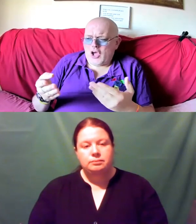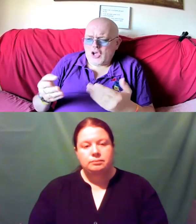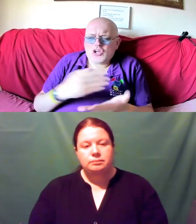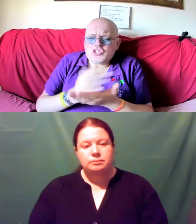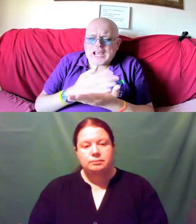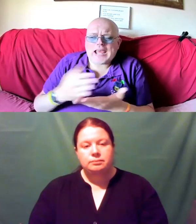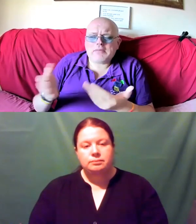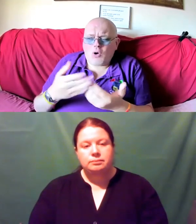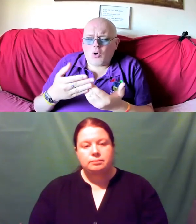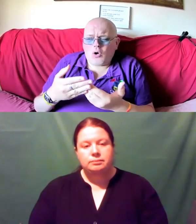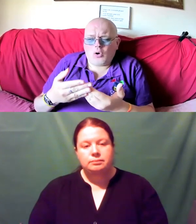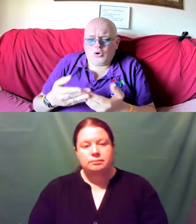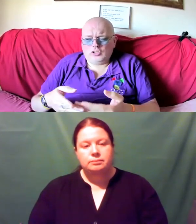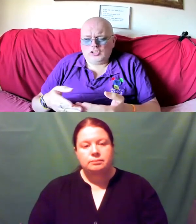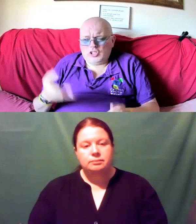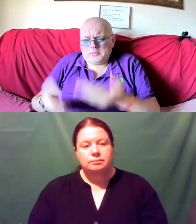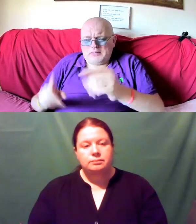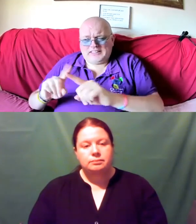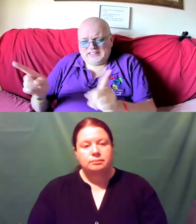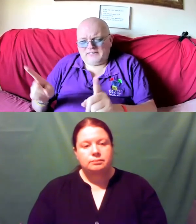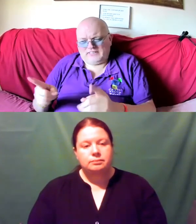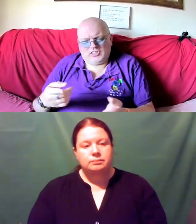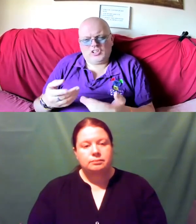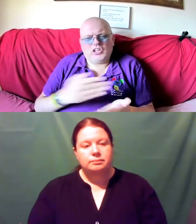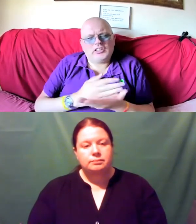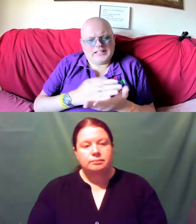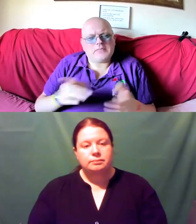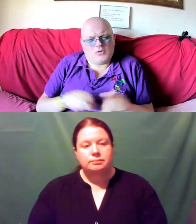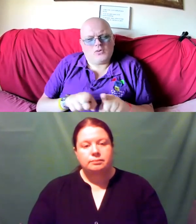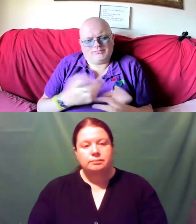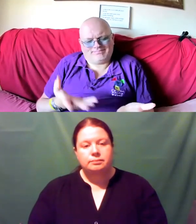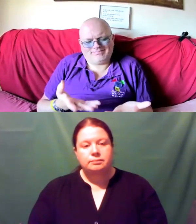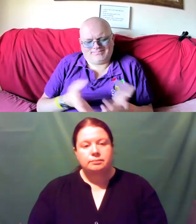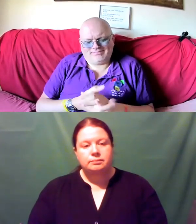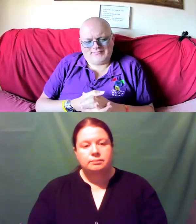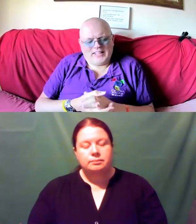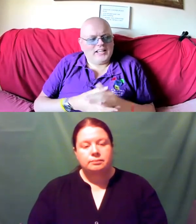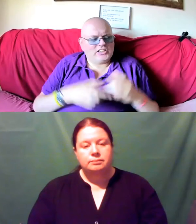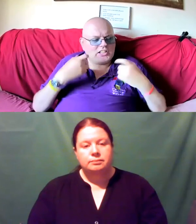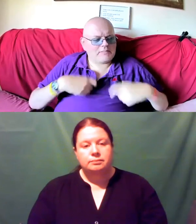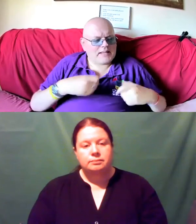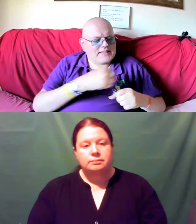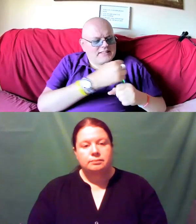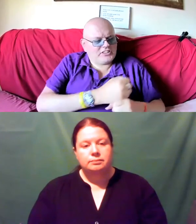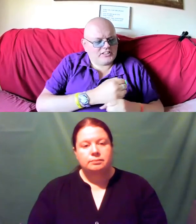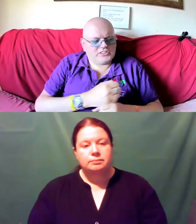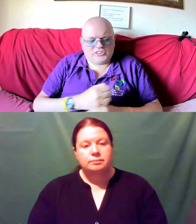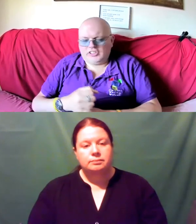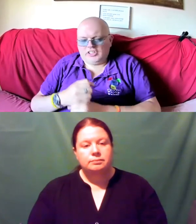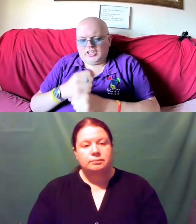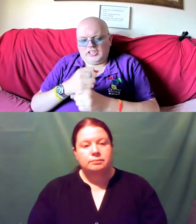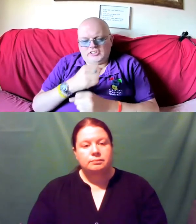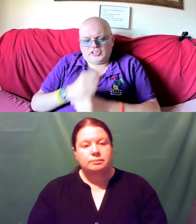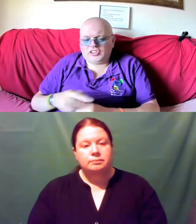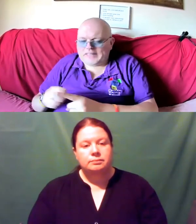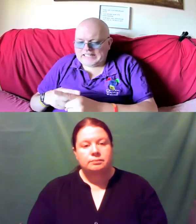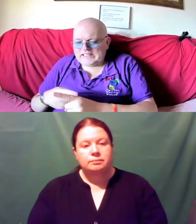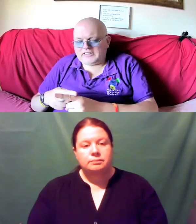you know, that we're all human beings. And hopefully in the context of things like the Methodist and Anglican conversations around